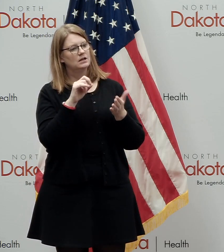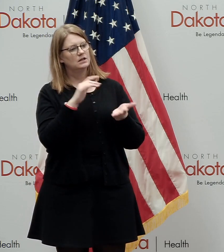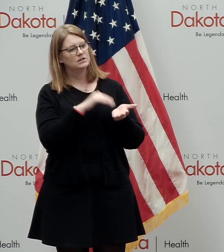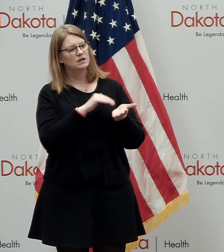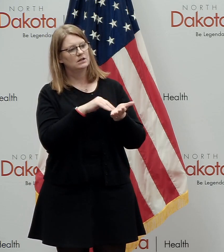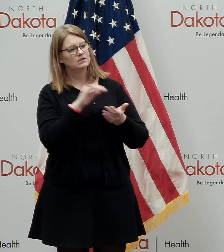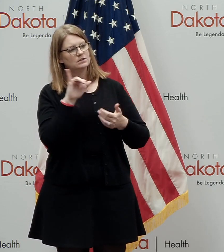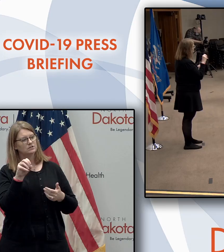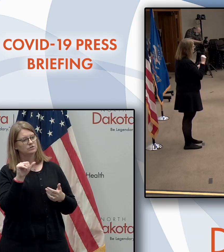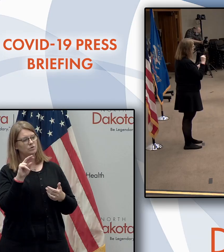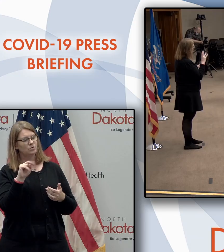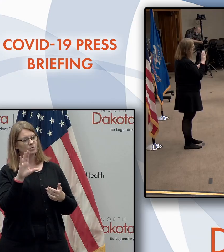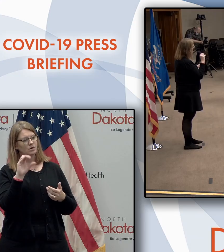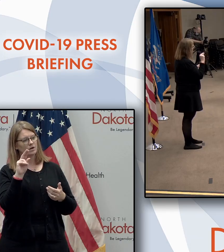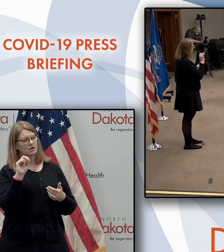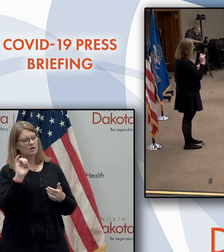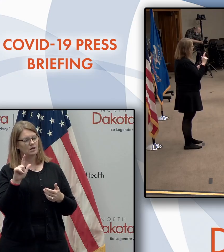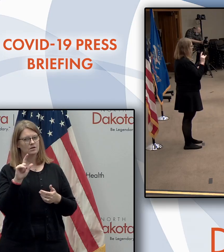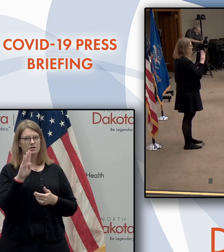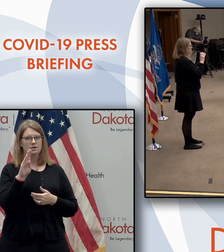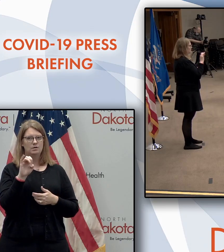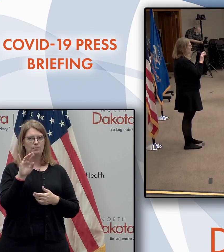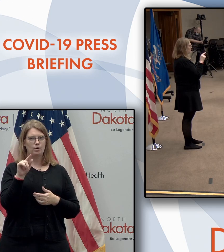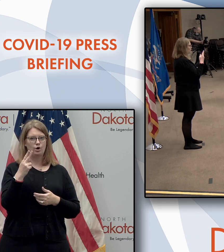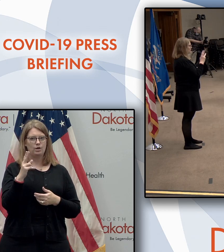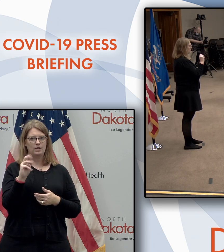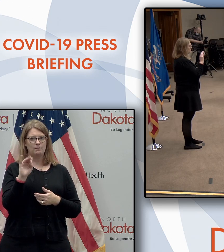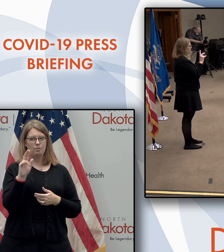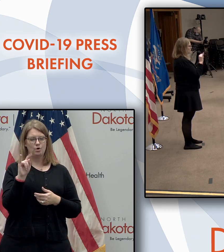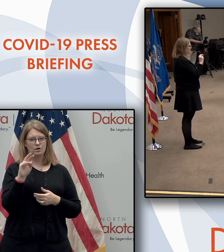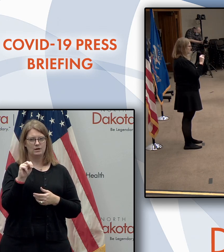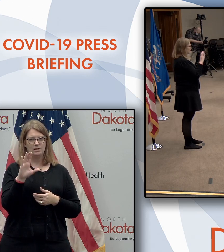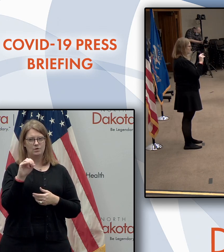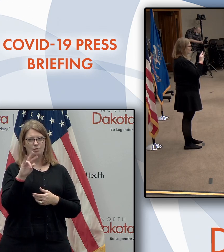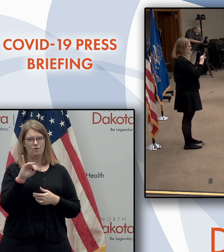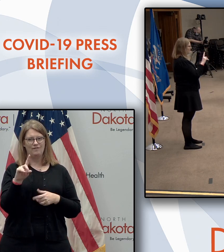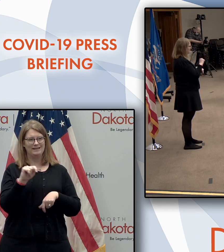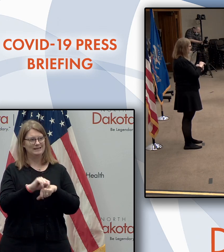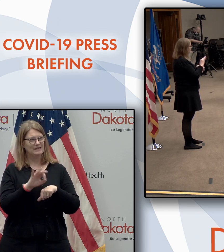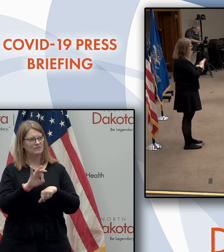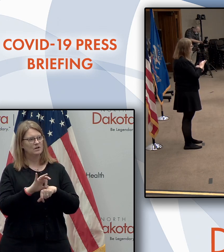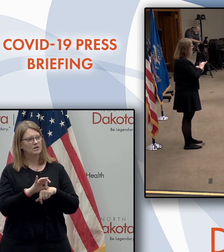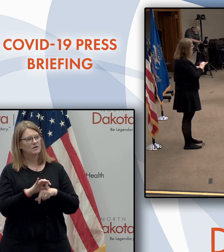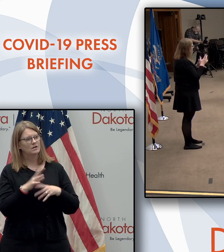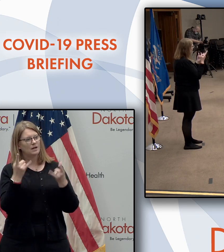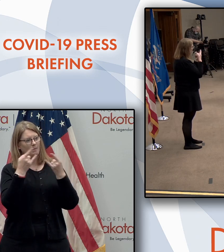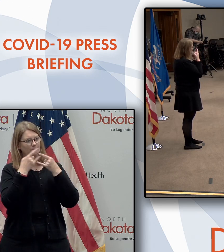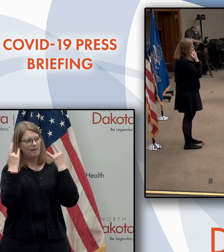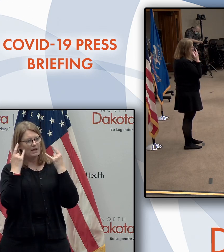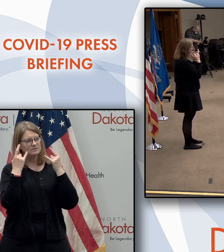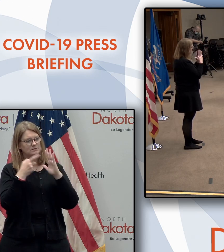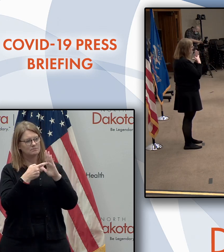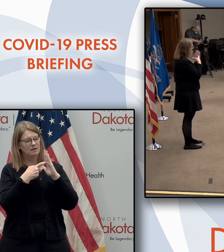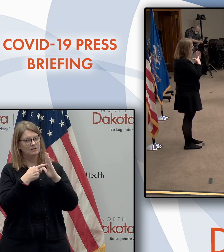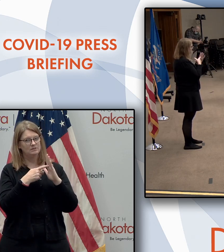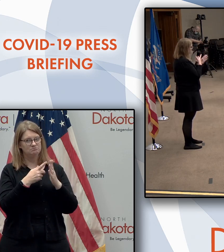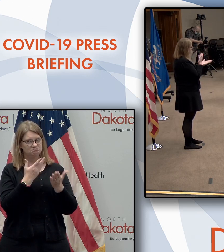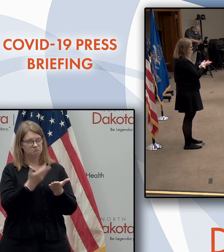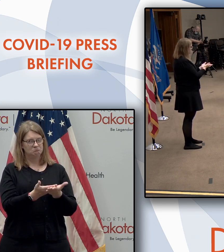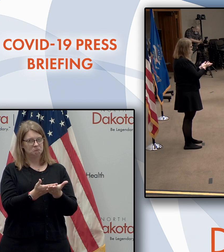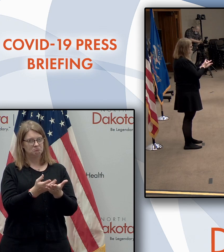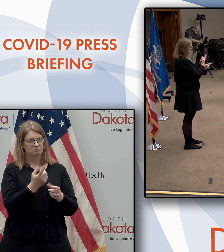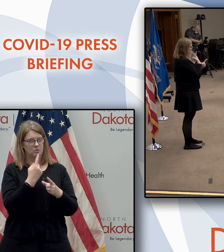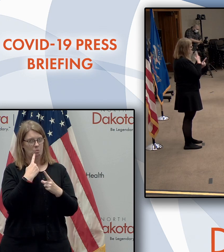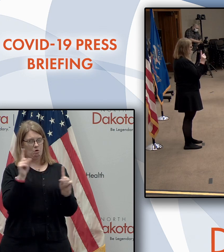meeting of the Burley-Morton COVID task force that mask mandates are proven to work where they've been implemented